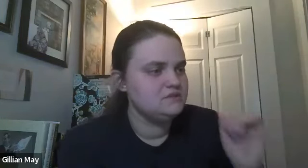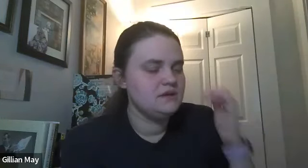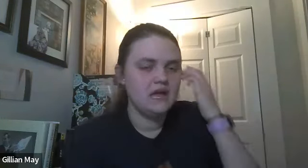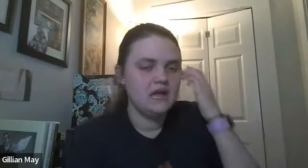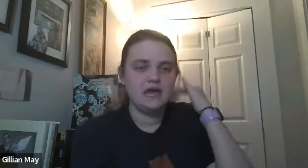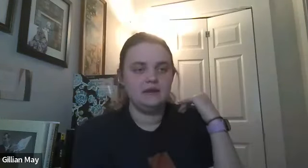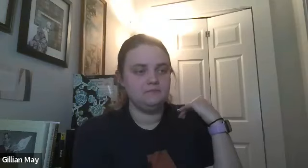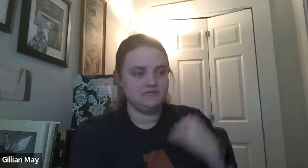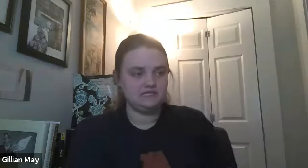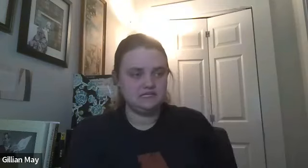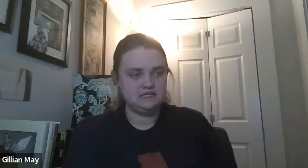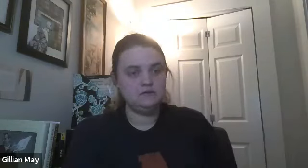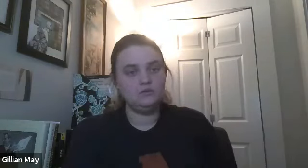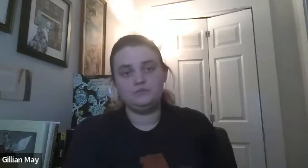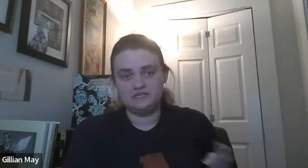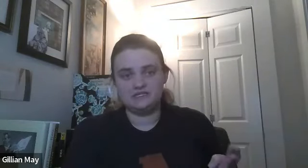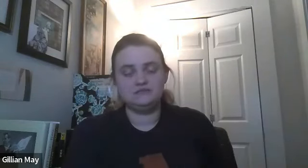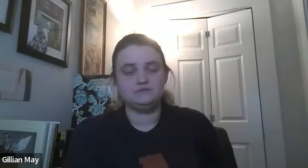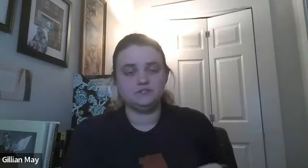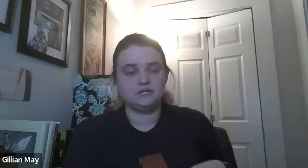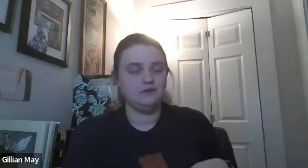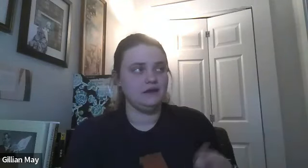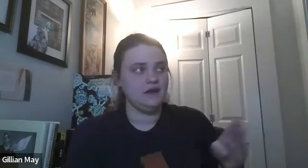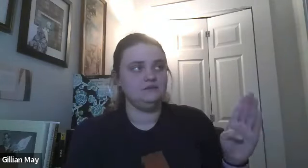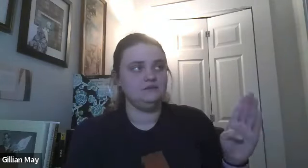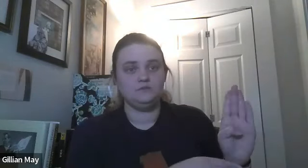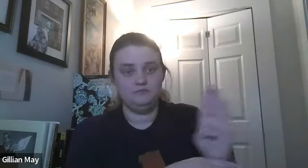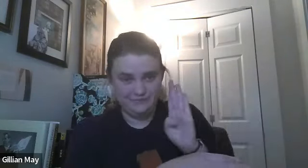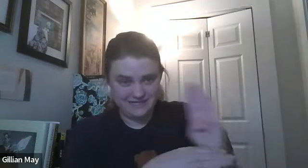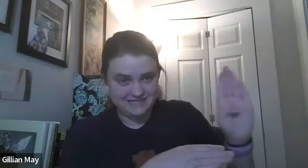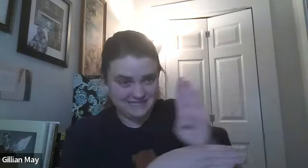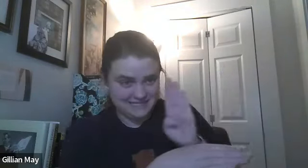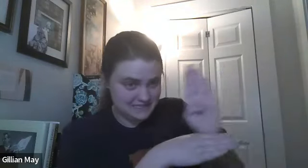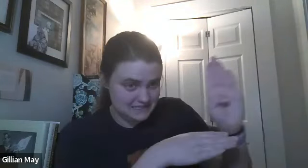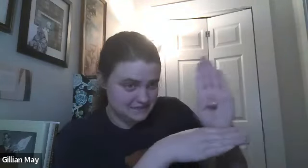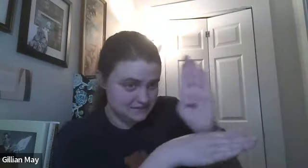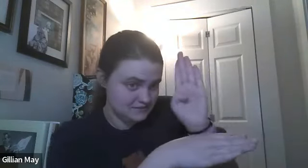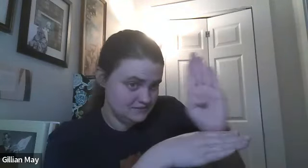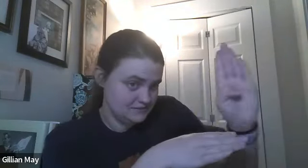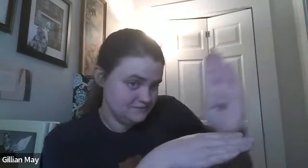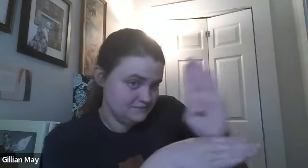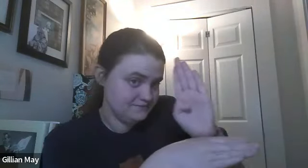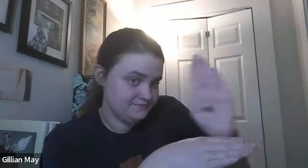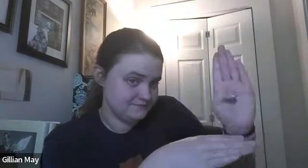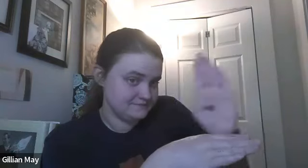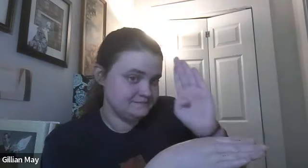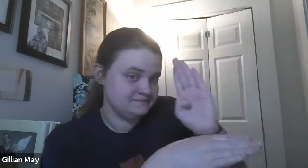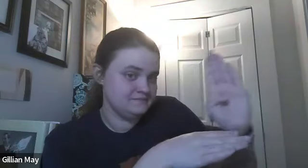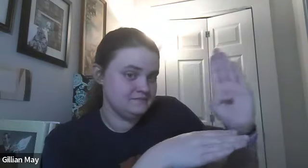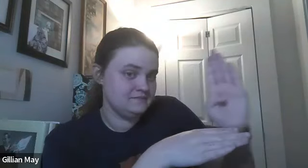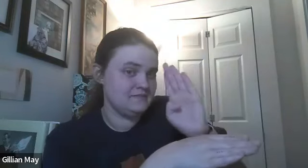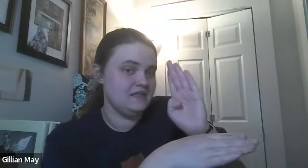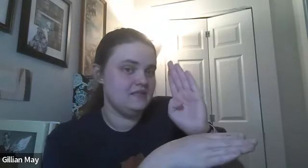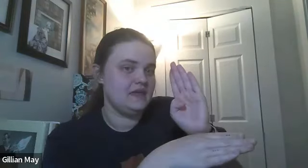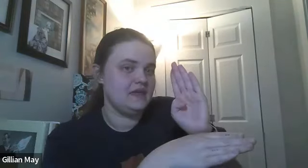we had busy or business, which I know I added the business. Mm-hmm. And then